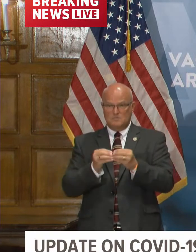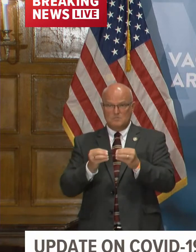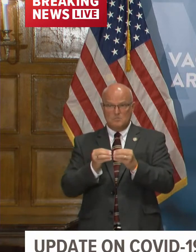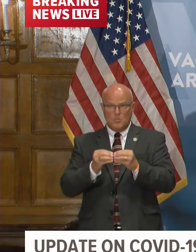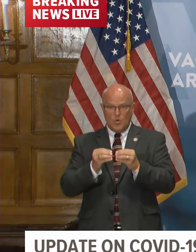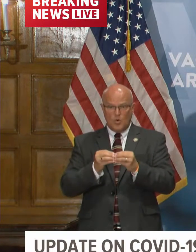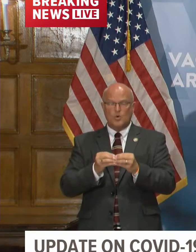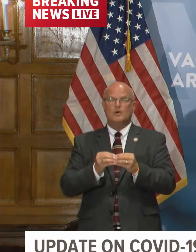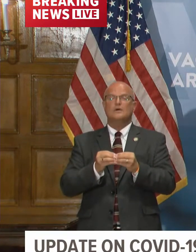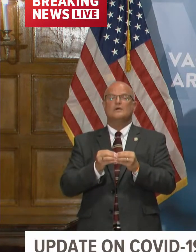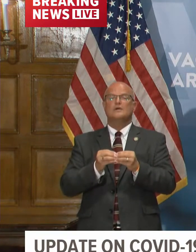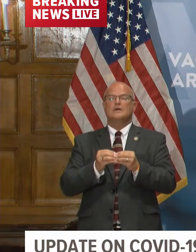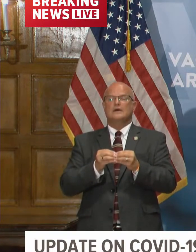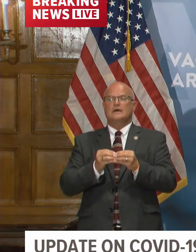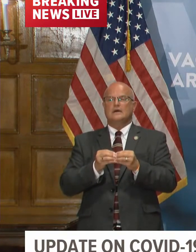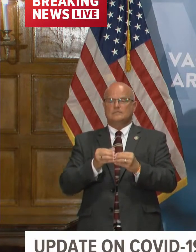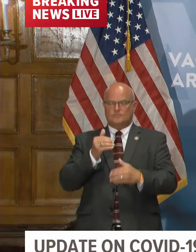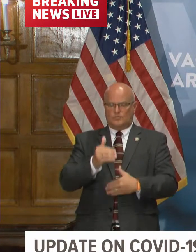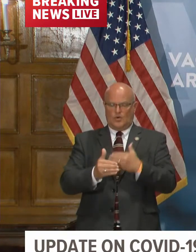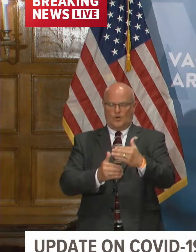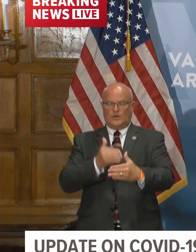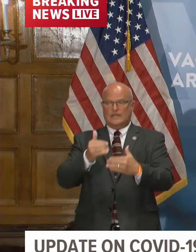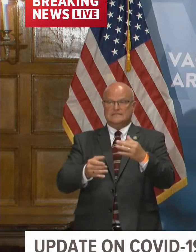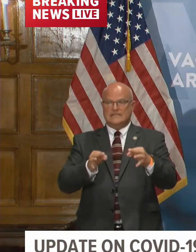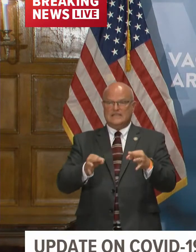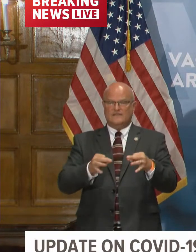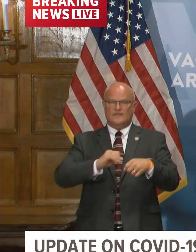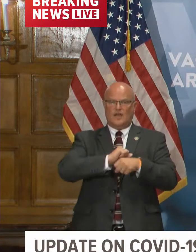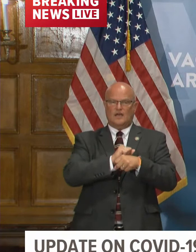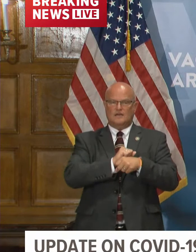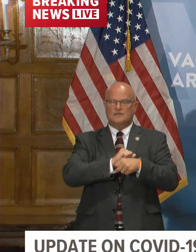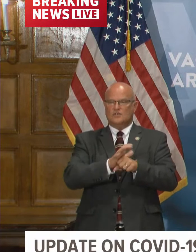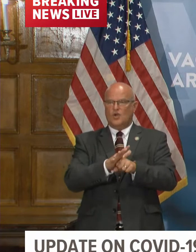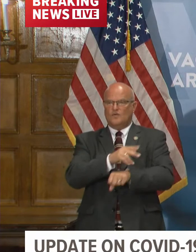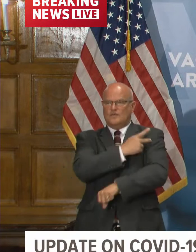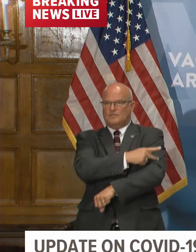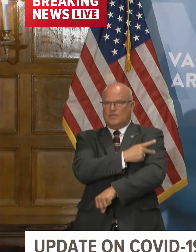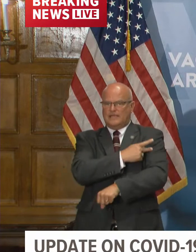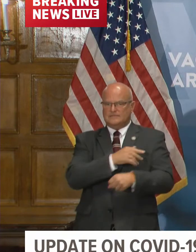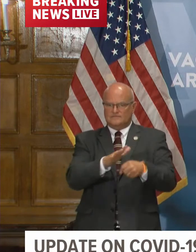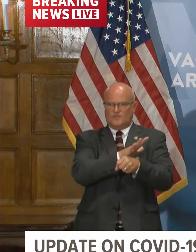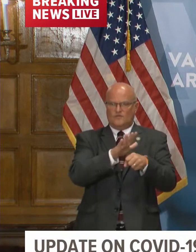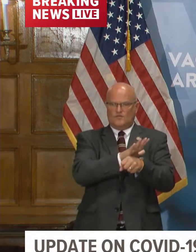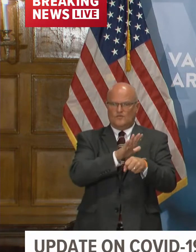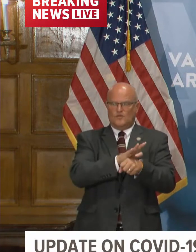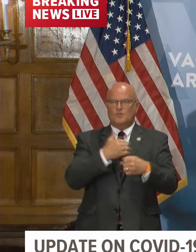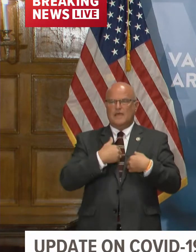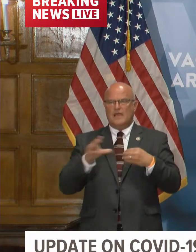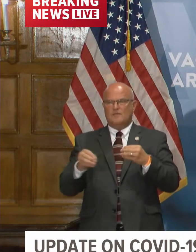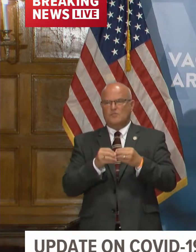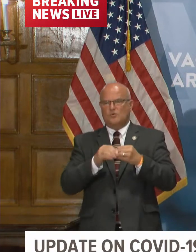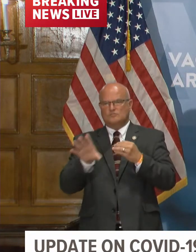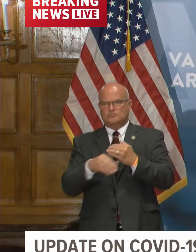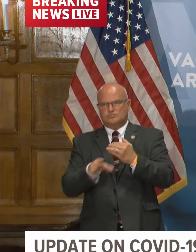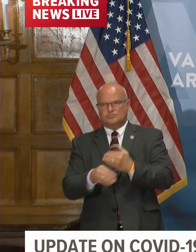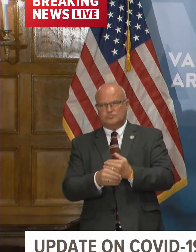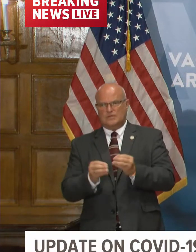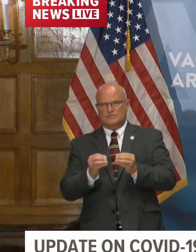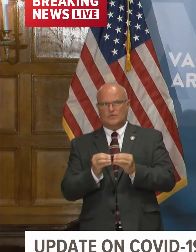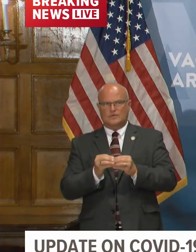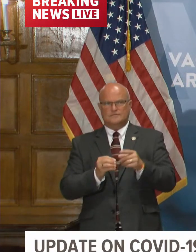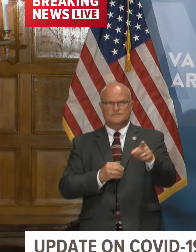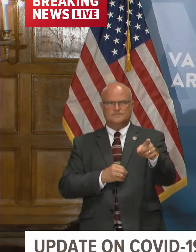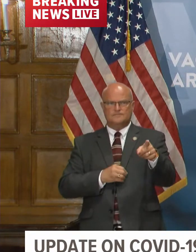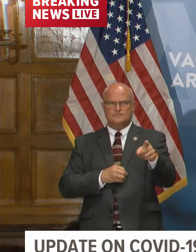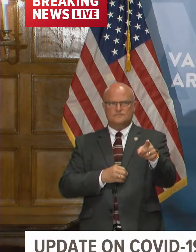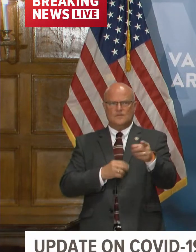some of those ICU beds are not freed up very shortly, or we can't bring some online. So a few weeks